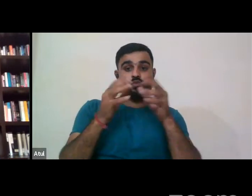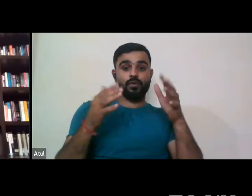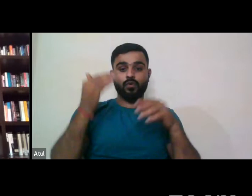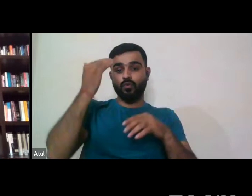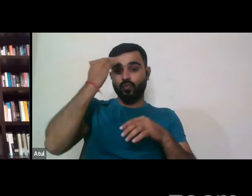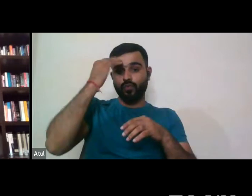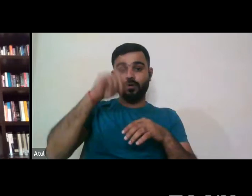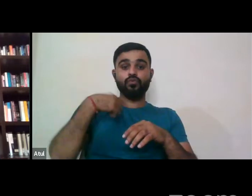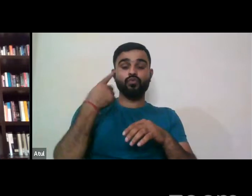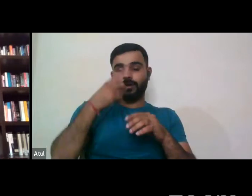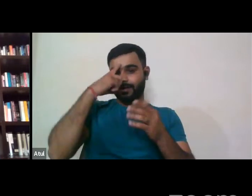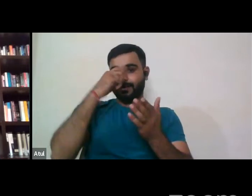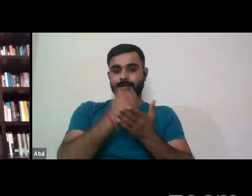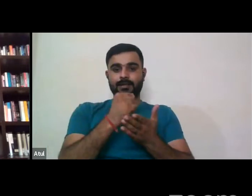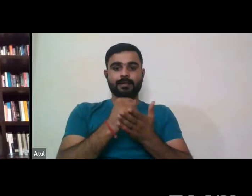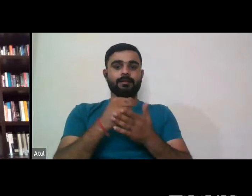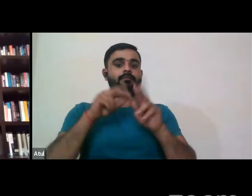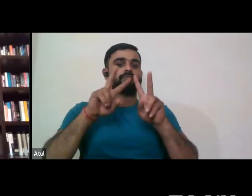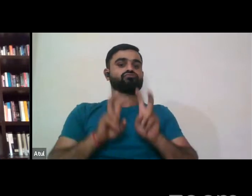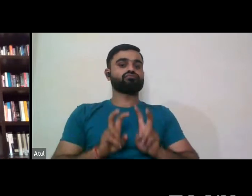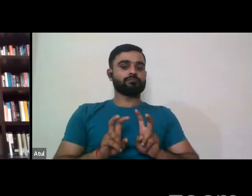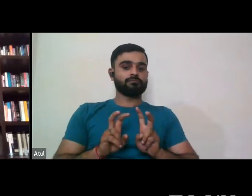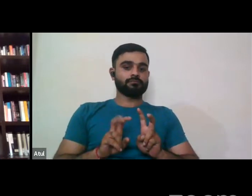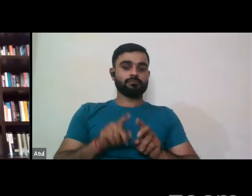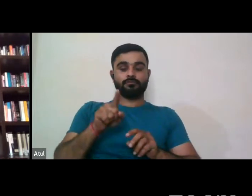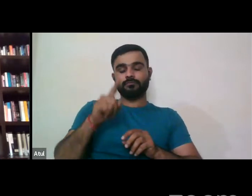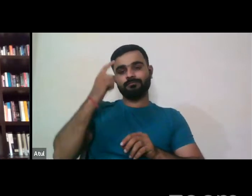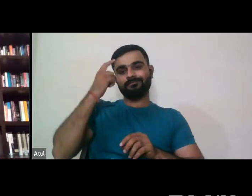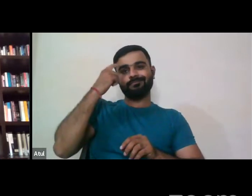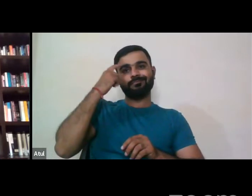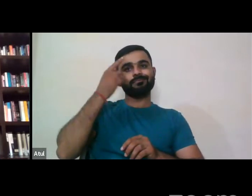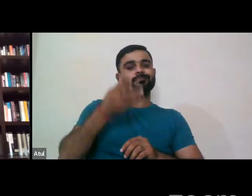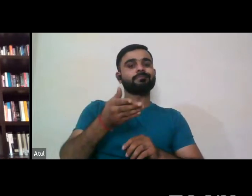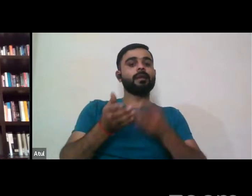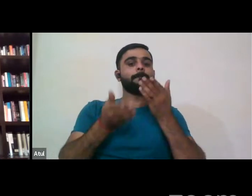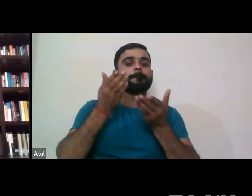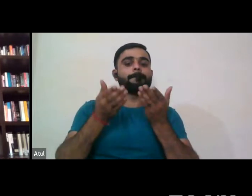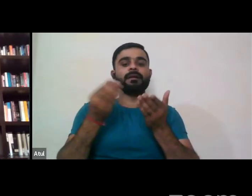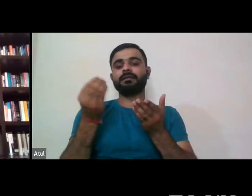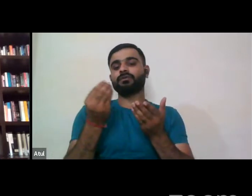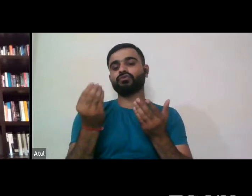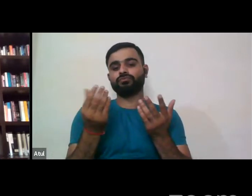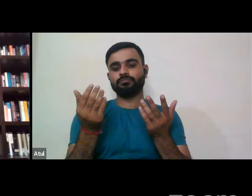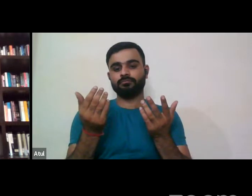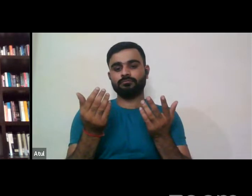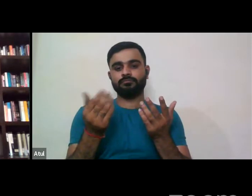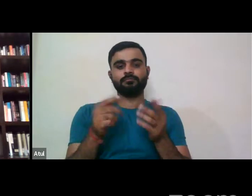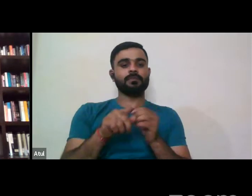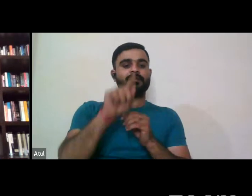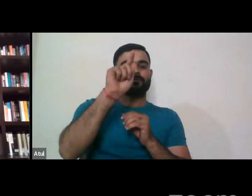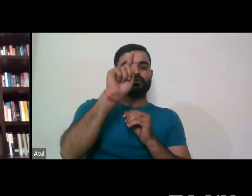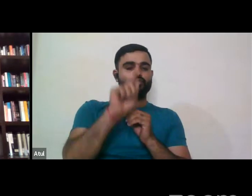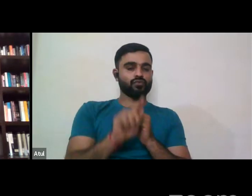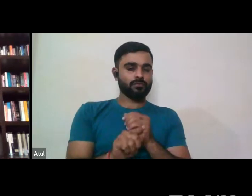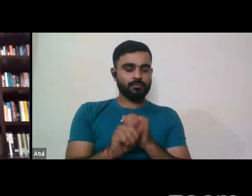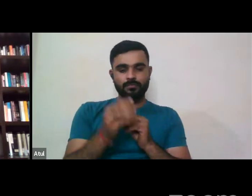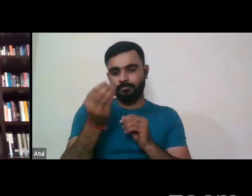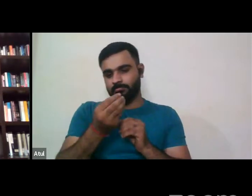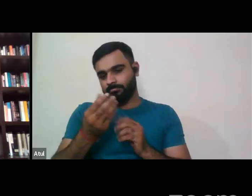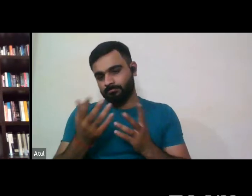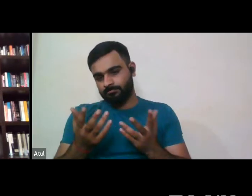who is deciding those cases. And you would assume that there would be some guideline,